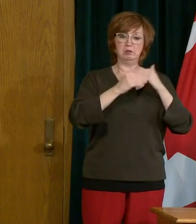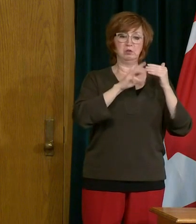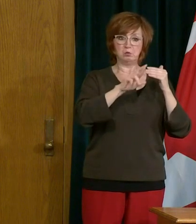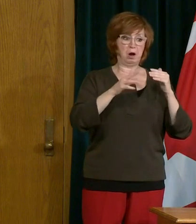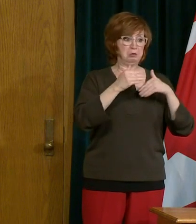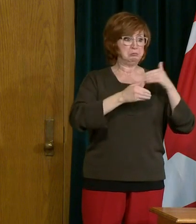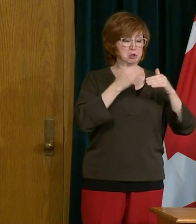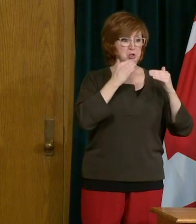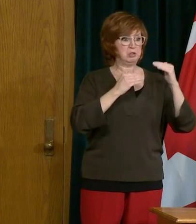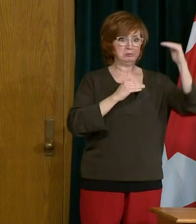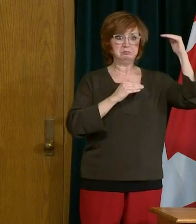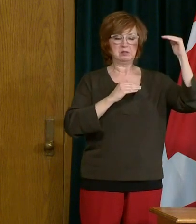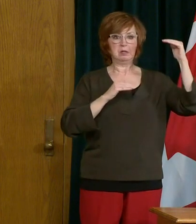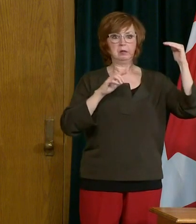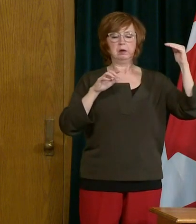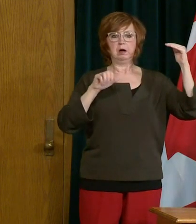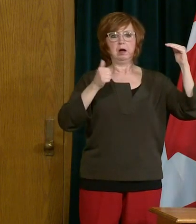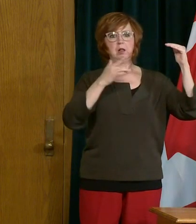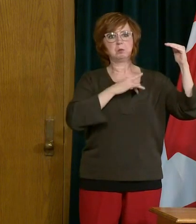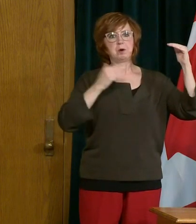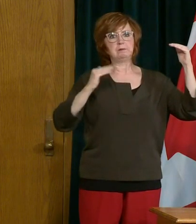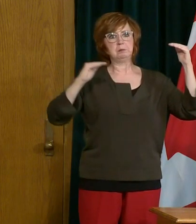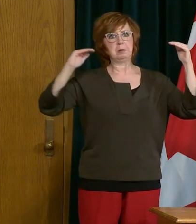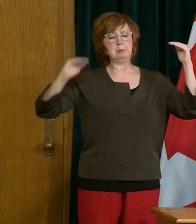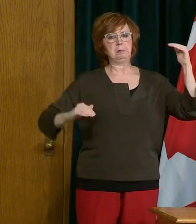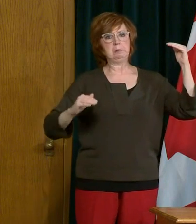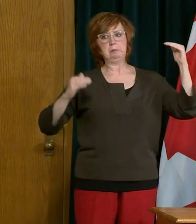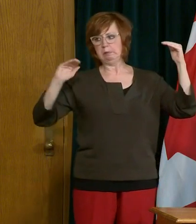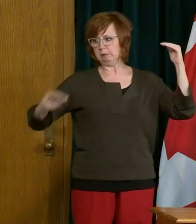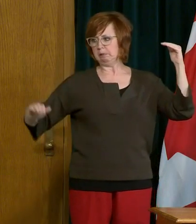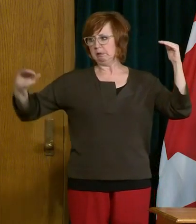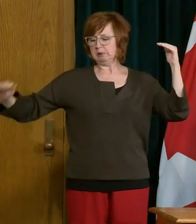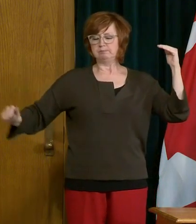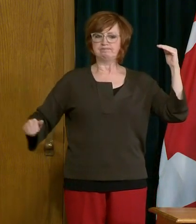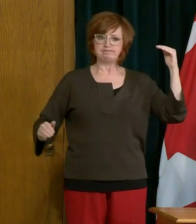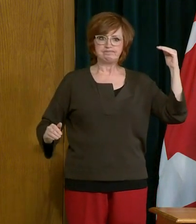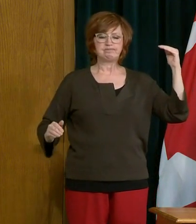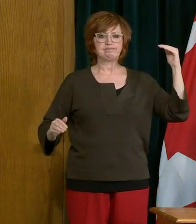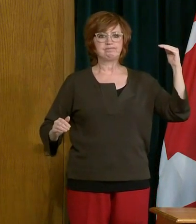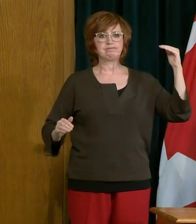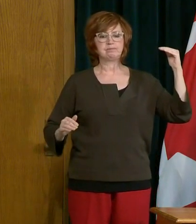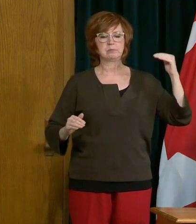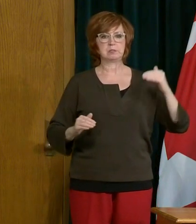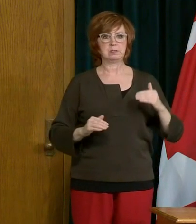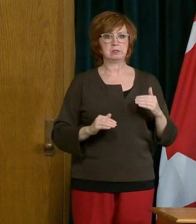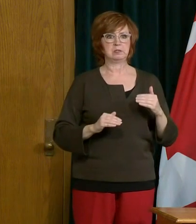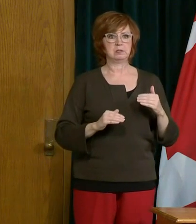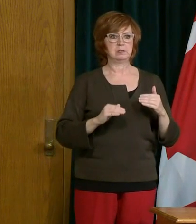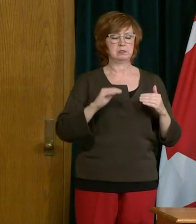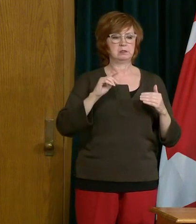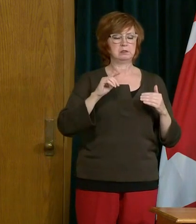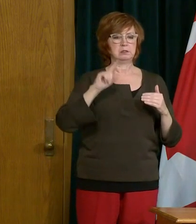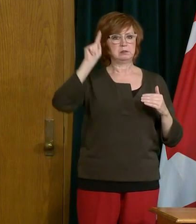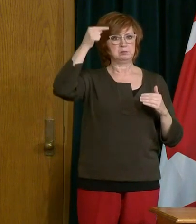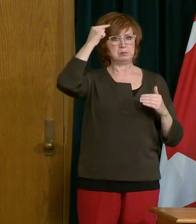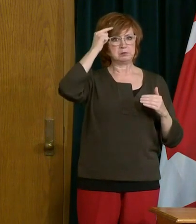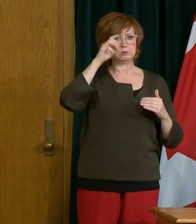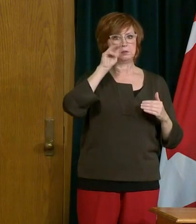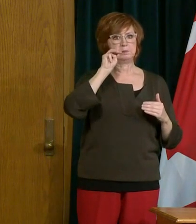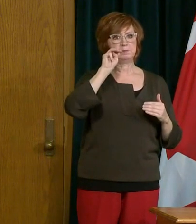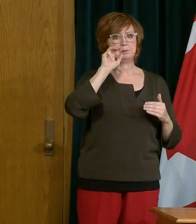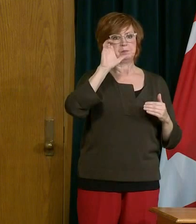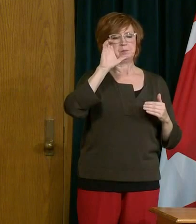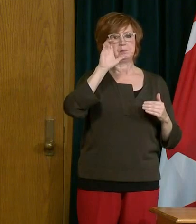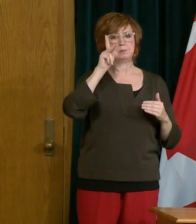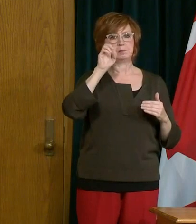on some of the resources that the CFL may require to continue if they are not able to proceed with a